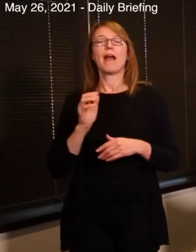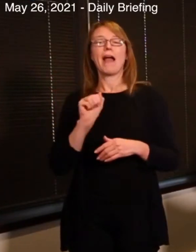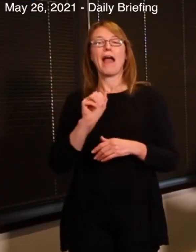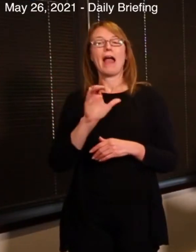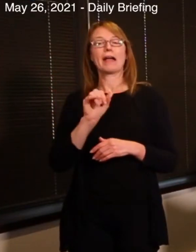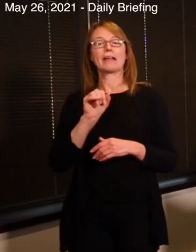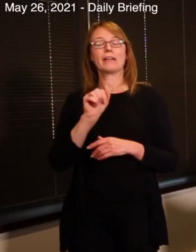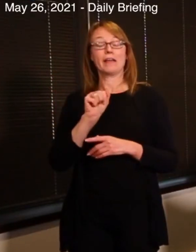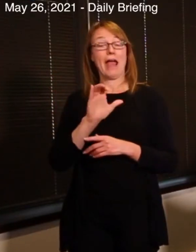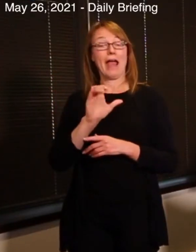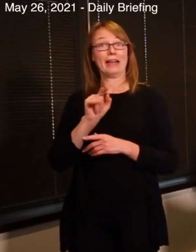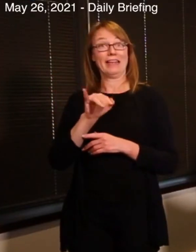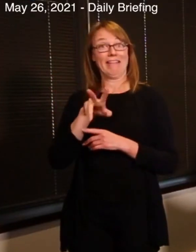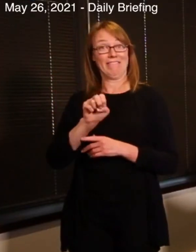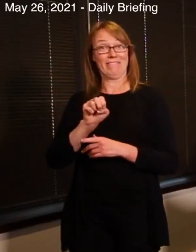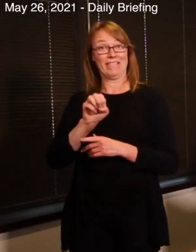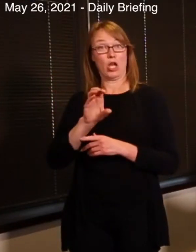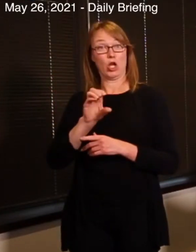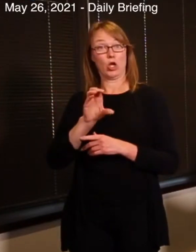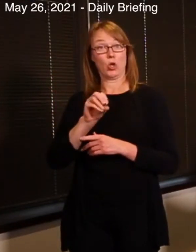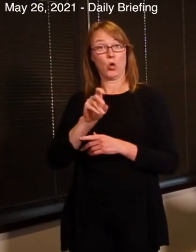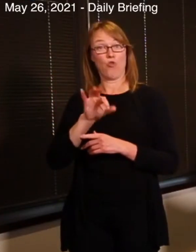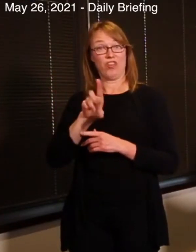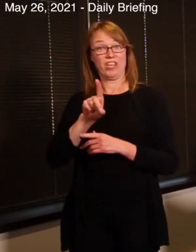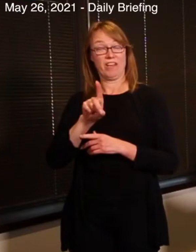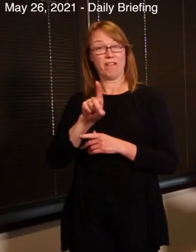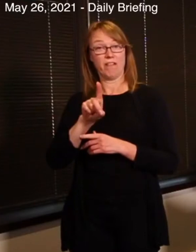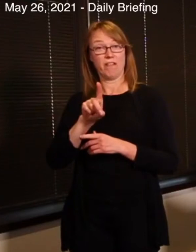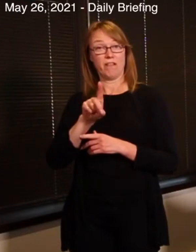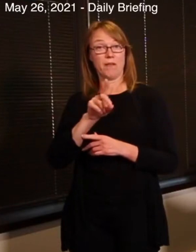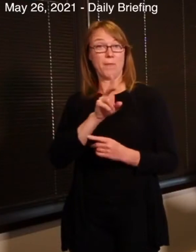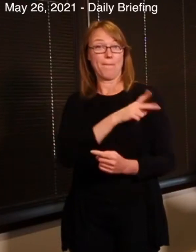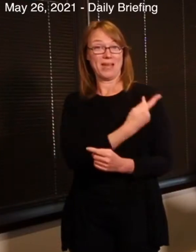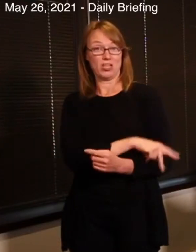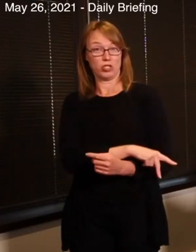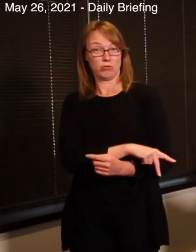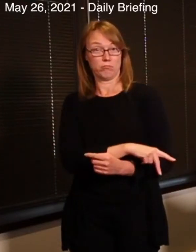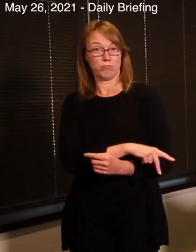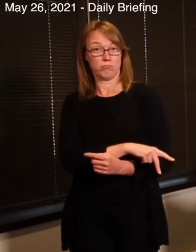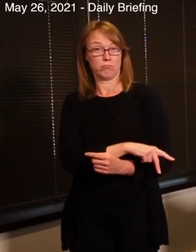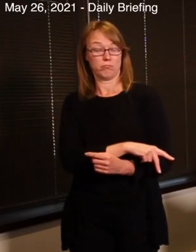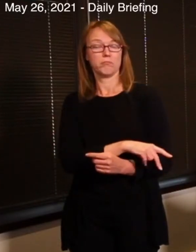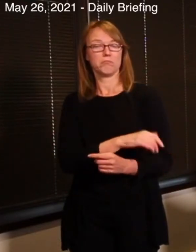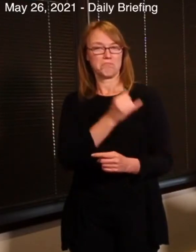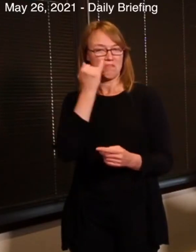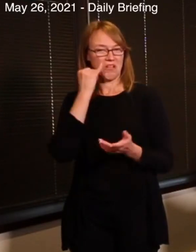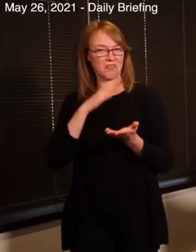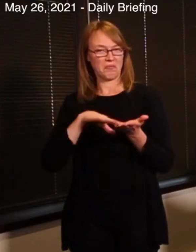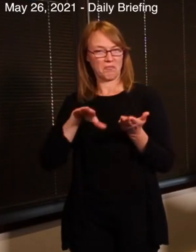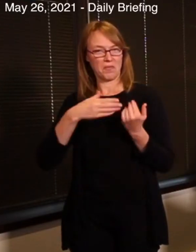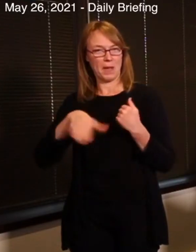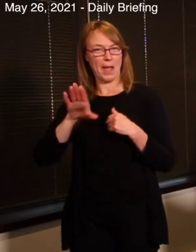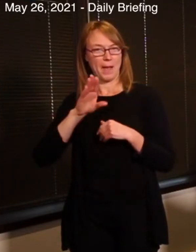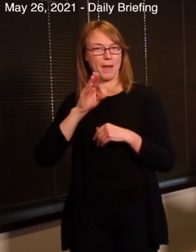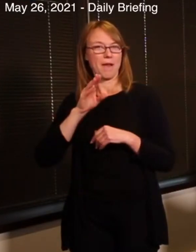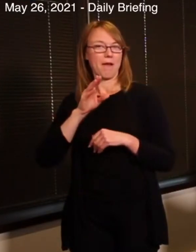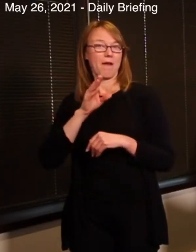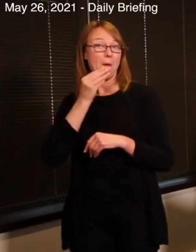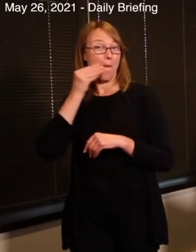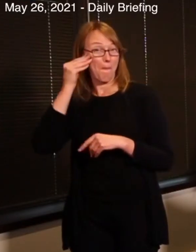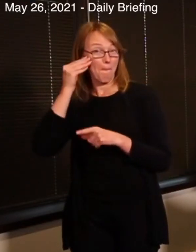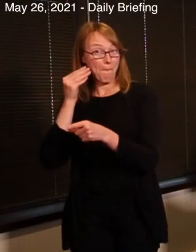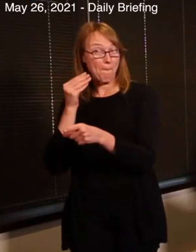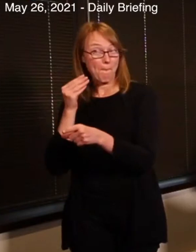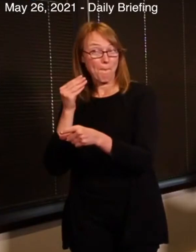when a patient is no longer what we consider infective in the hospital, they'll drop off of our census numbers because they're really